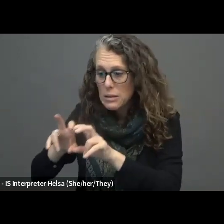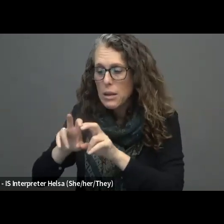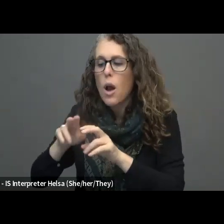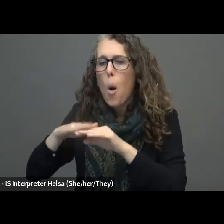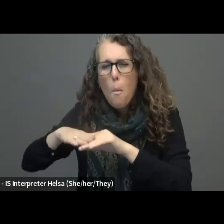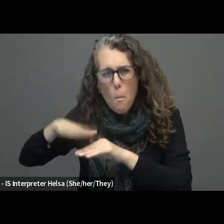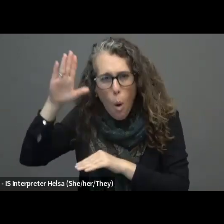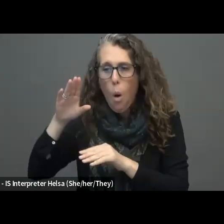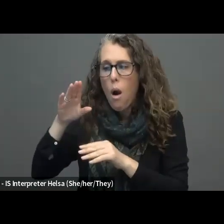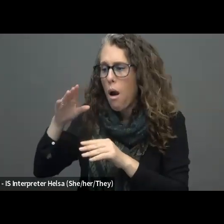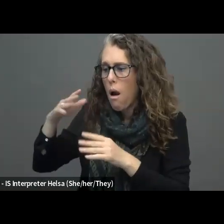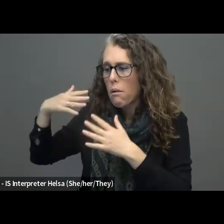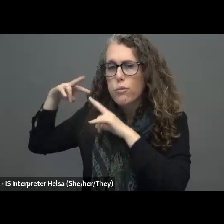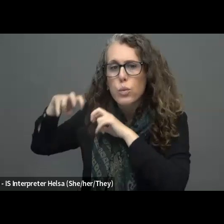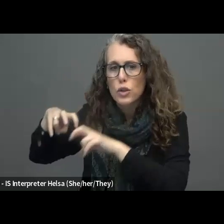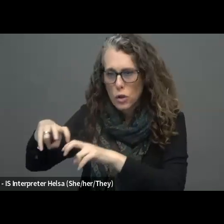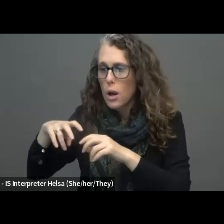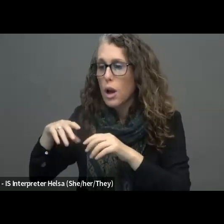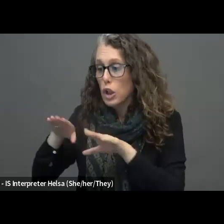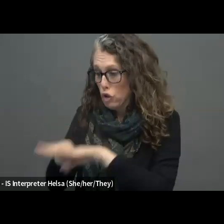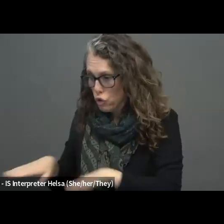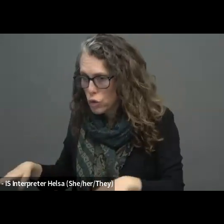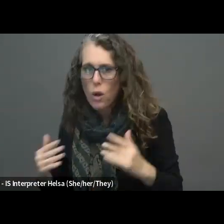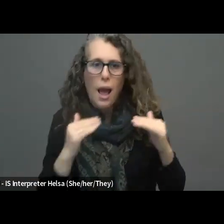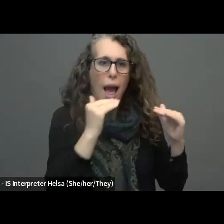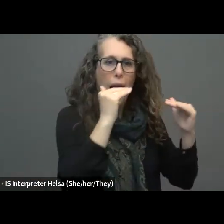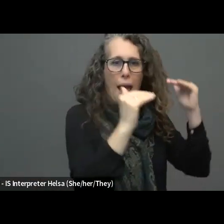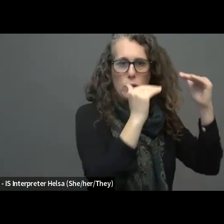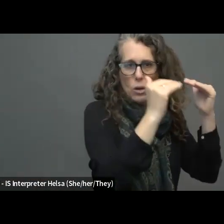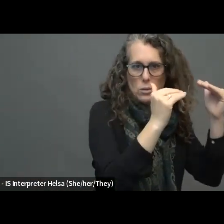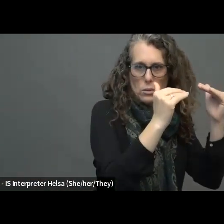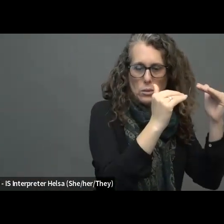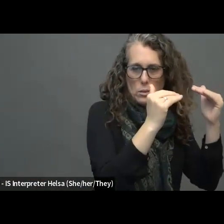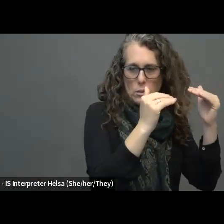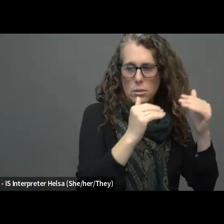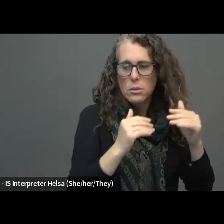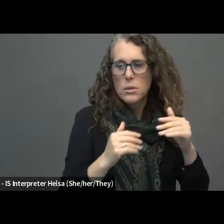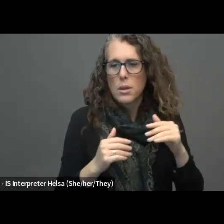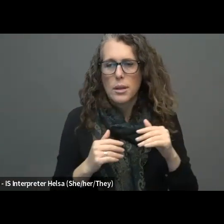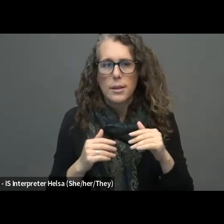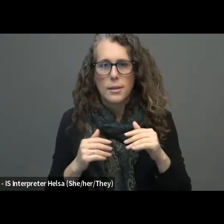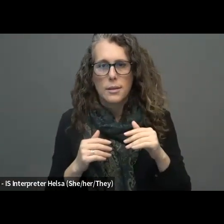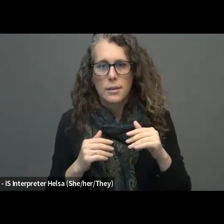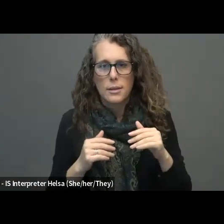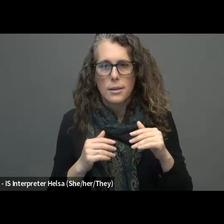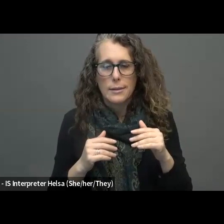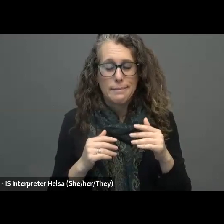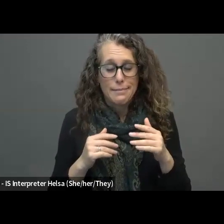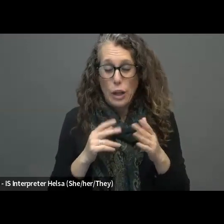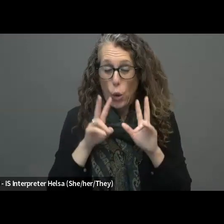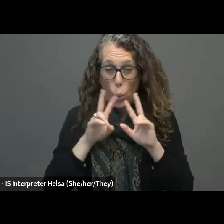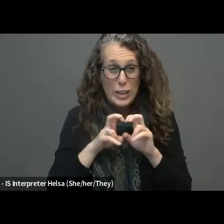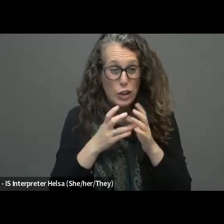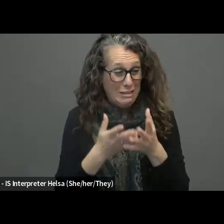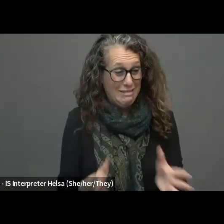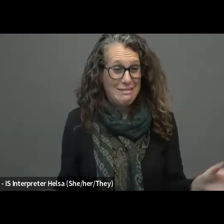and how to assess adult learners or users of a sign language. So there's not a lot around, to be honest. But I think there are a lot